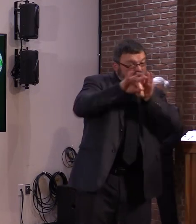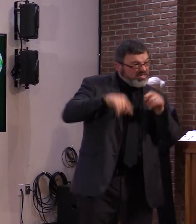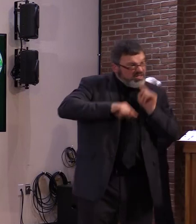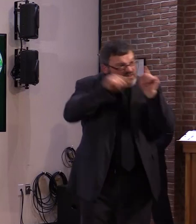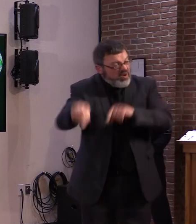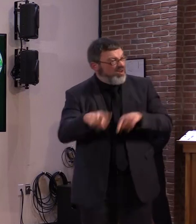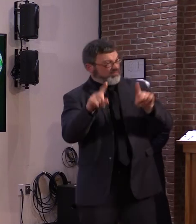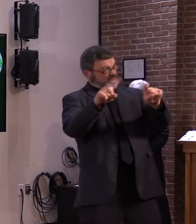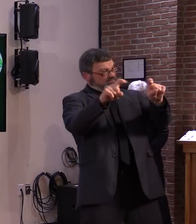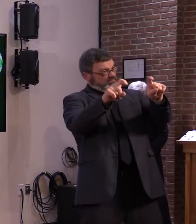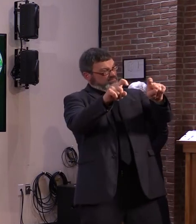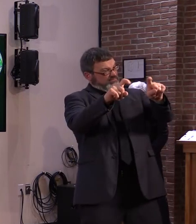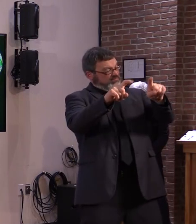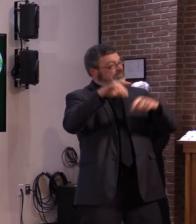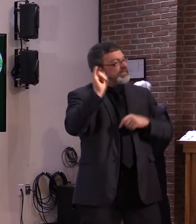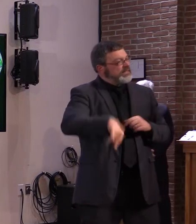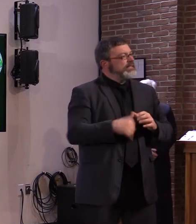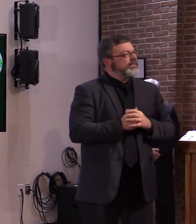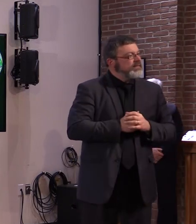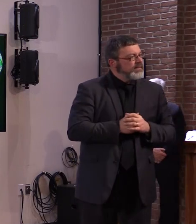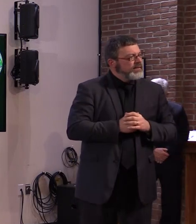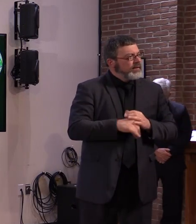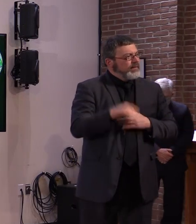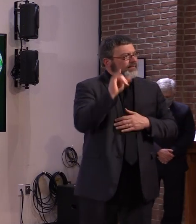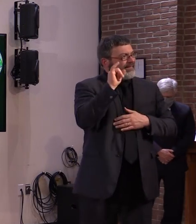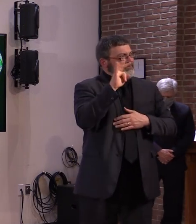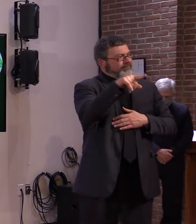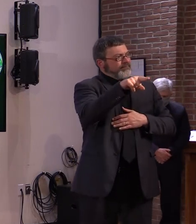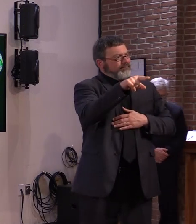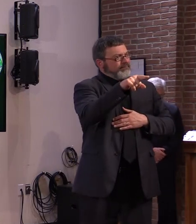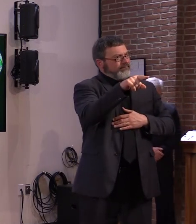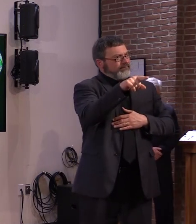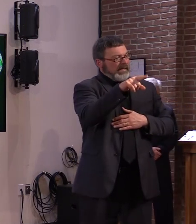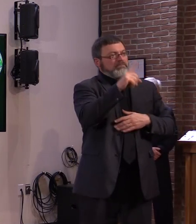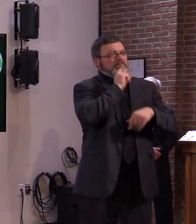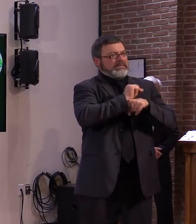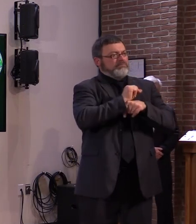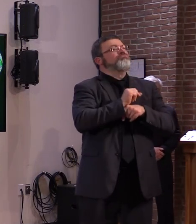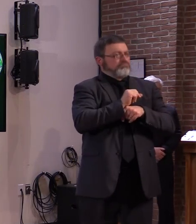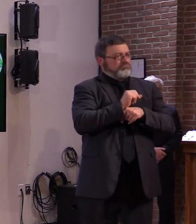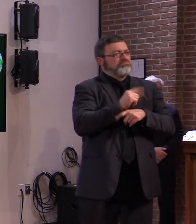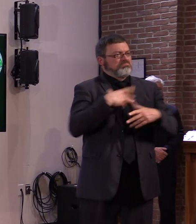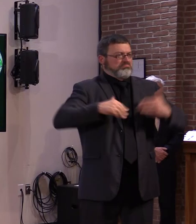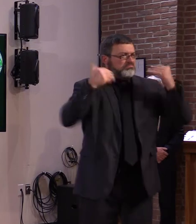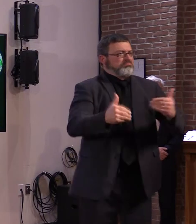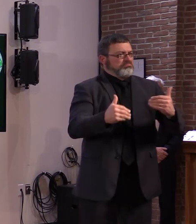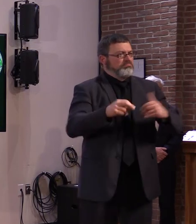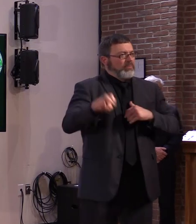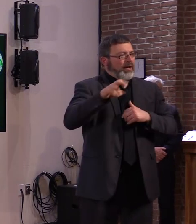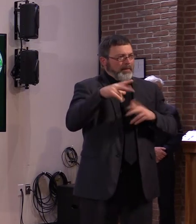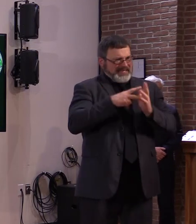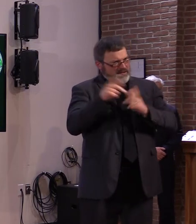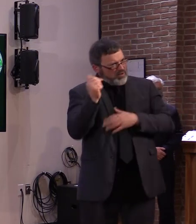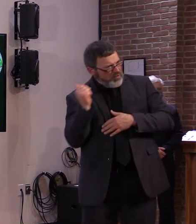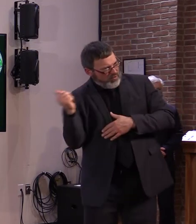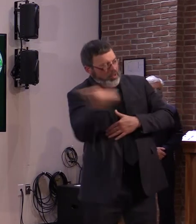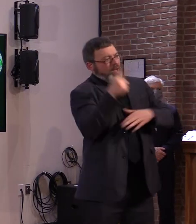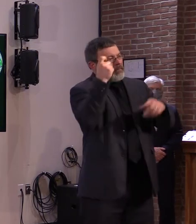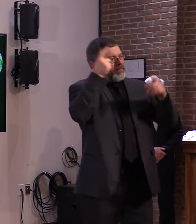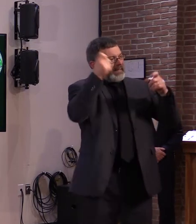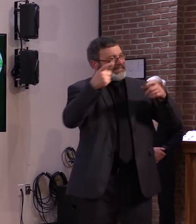that will be necessary, such as wearing masks and distancing. Additionally, everyone should get a flu shot before Thanksgiving.